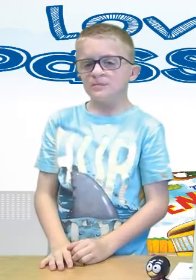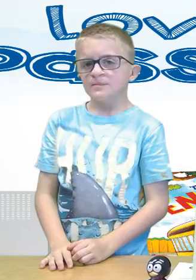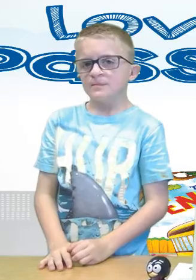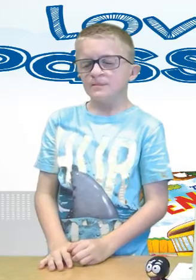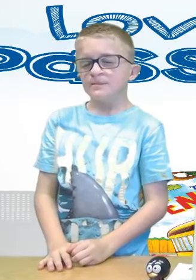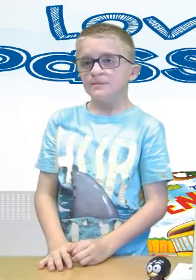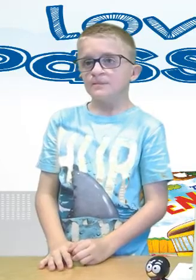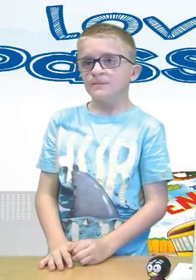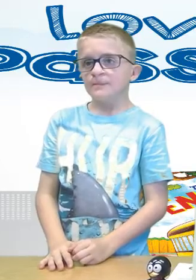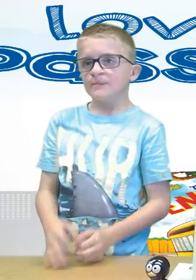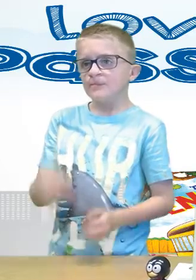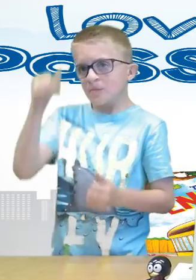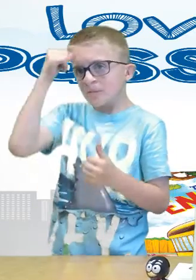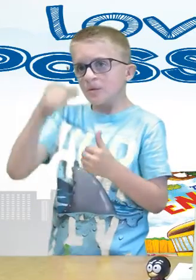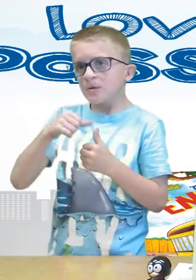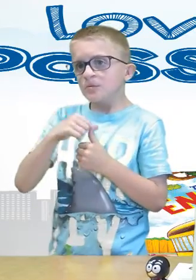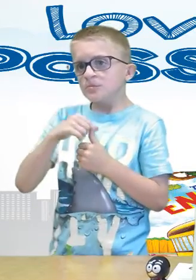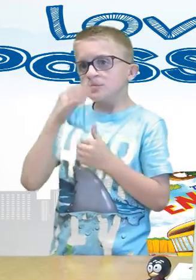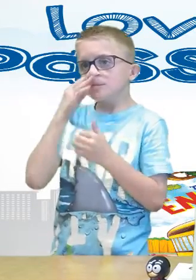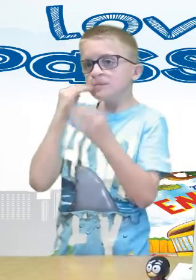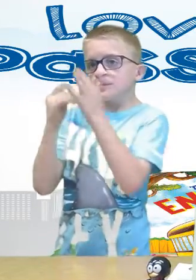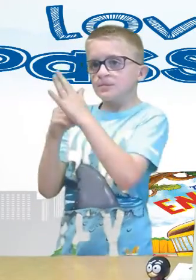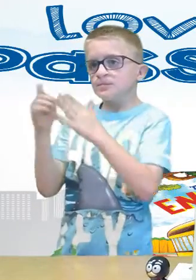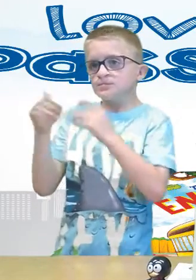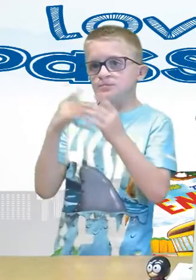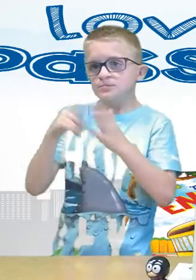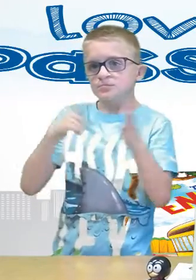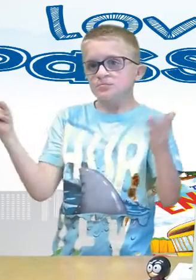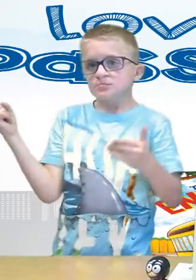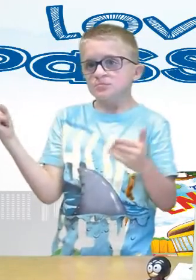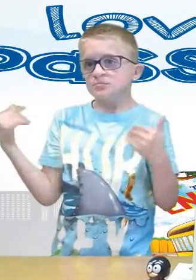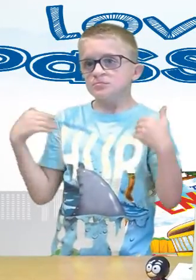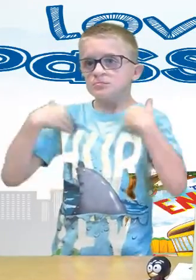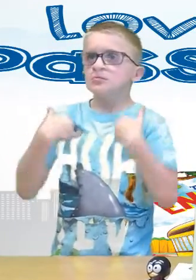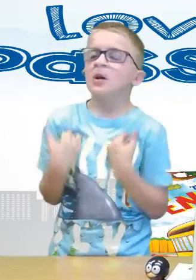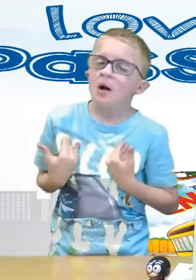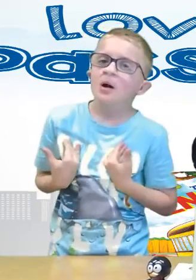Remember, the Soren sign of the week is tired.